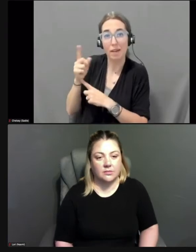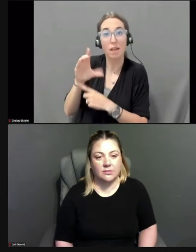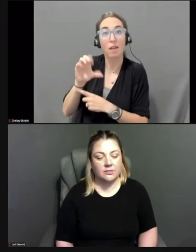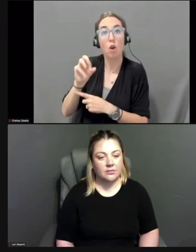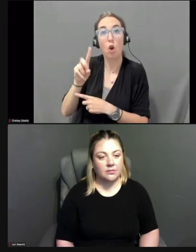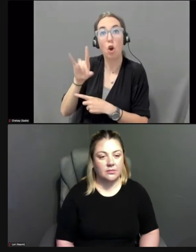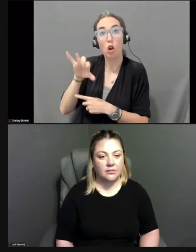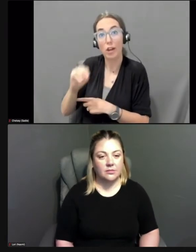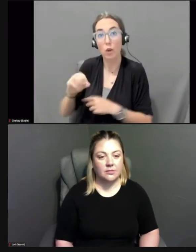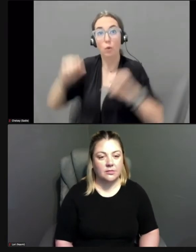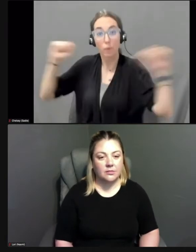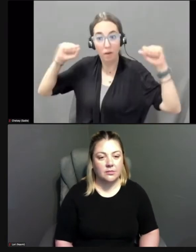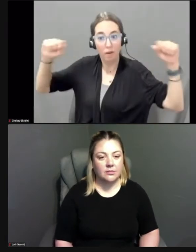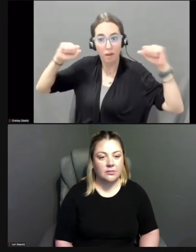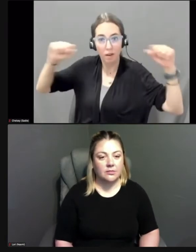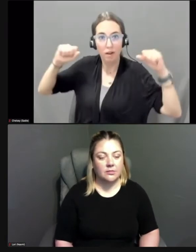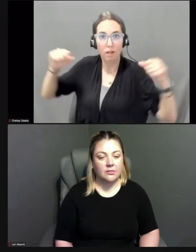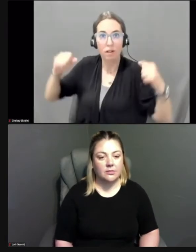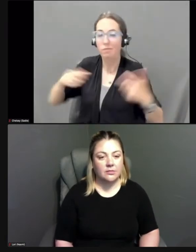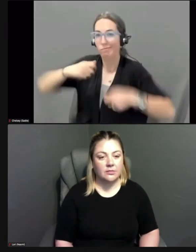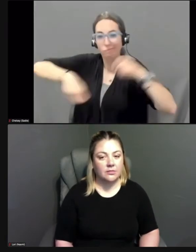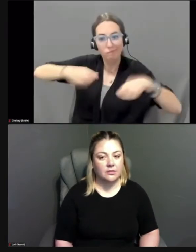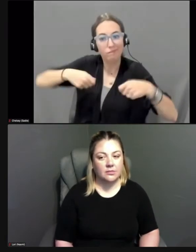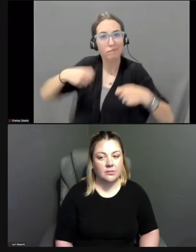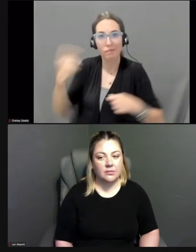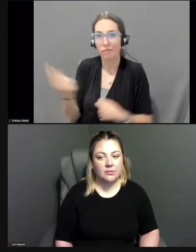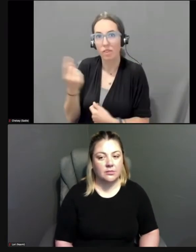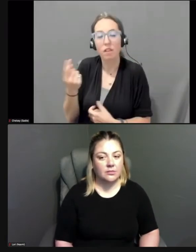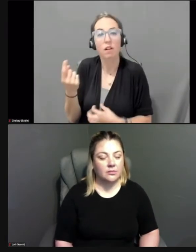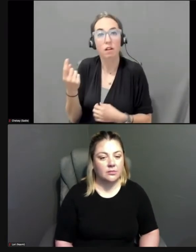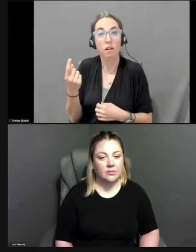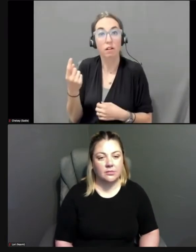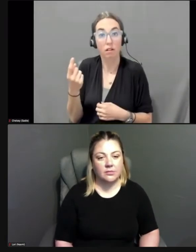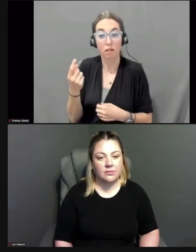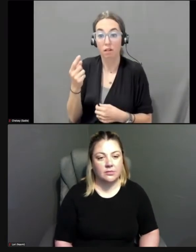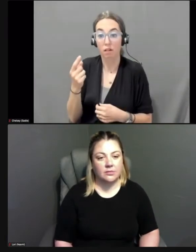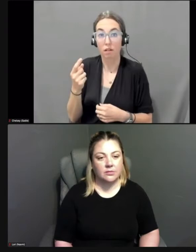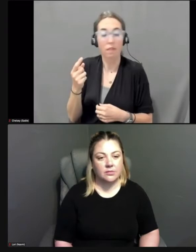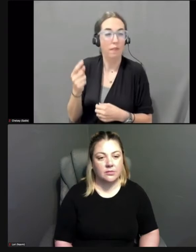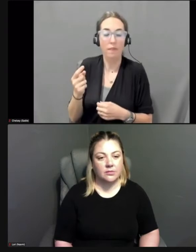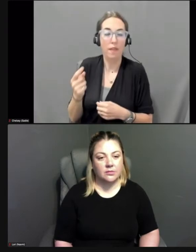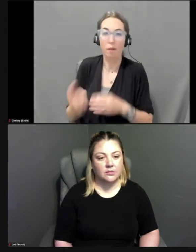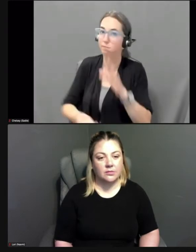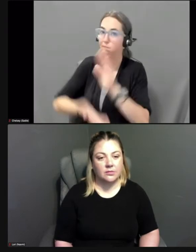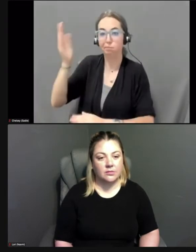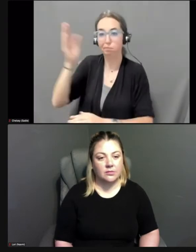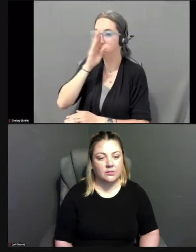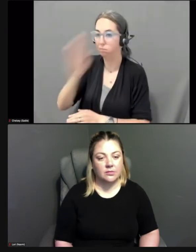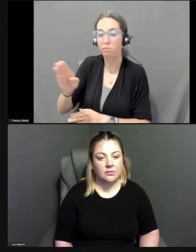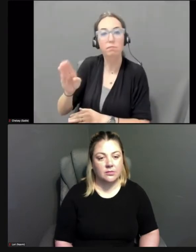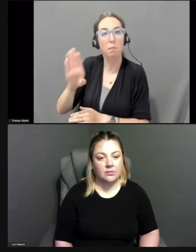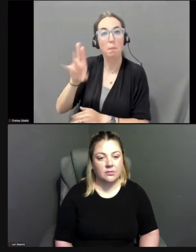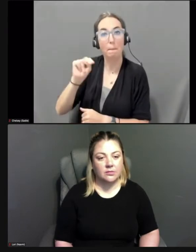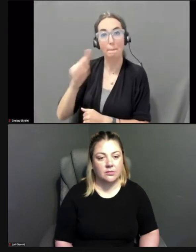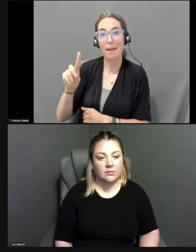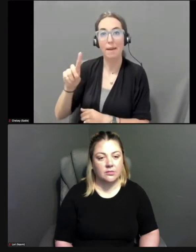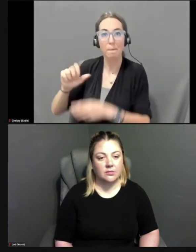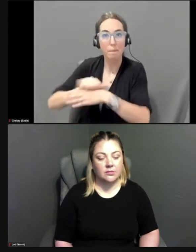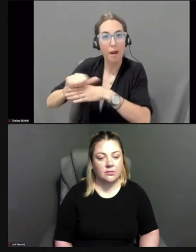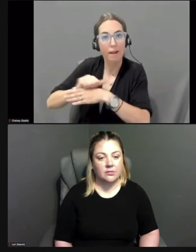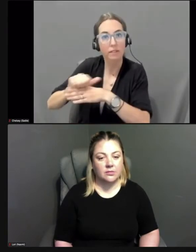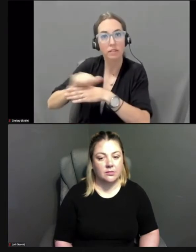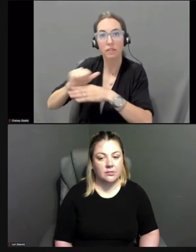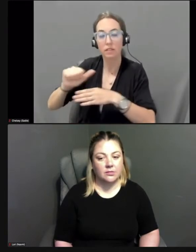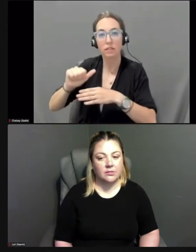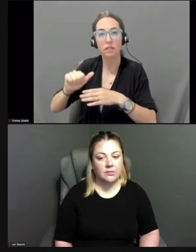the elliptical or treadmill or ride the bike or something, and then immediately go to marching band and be outside moving and